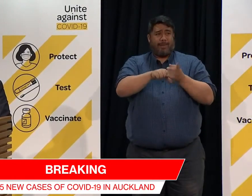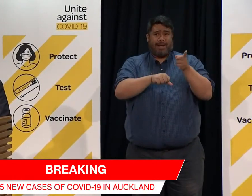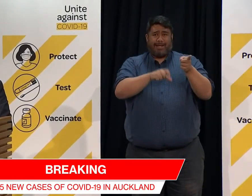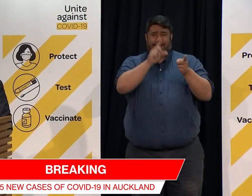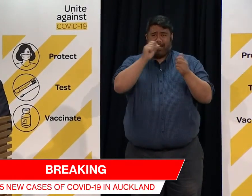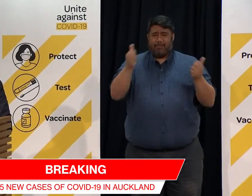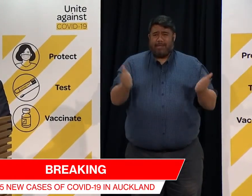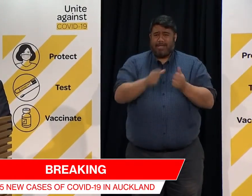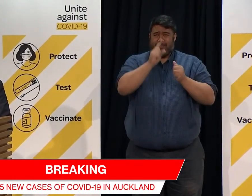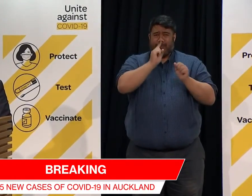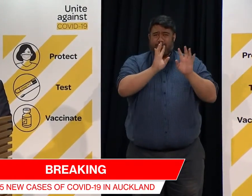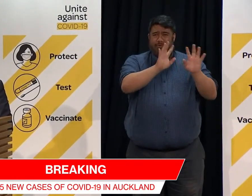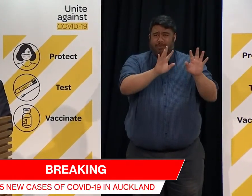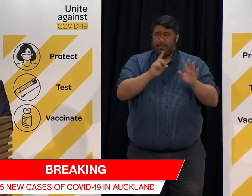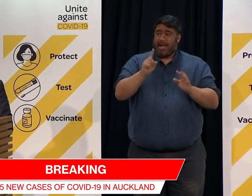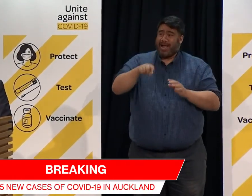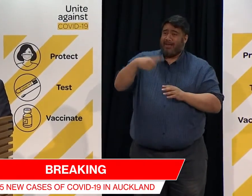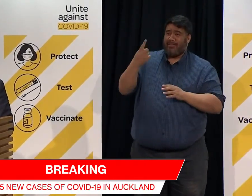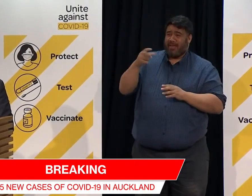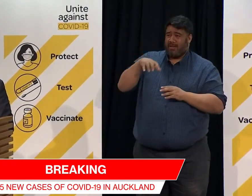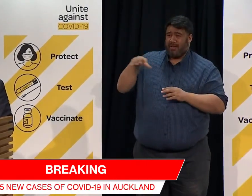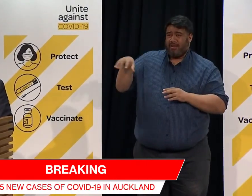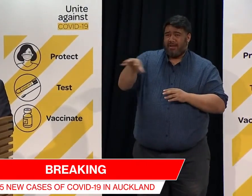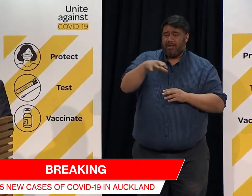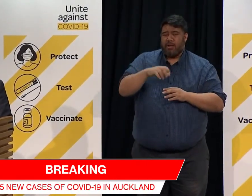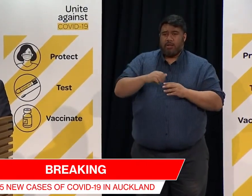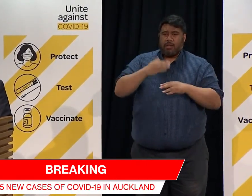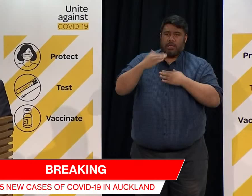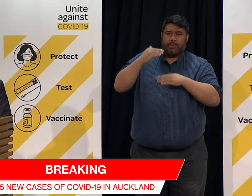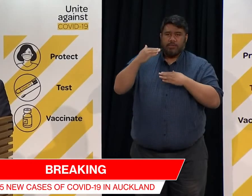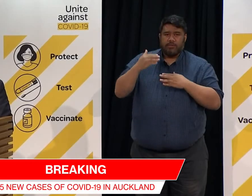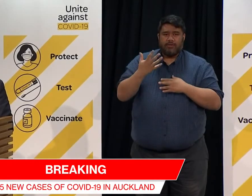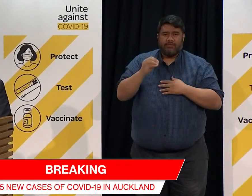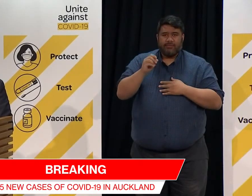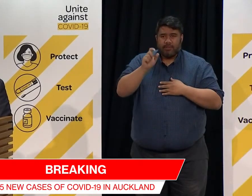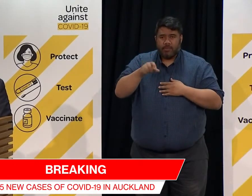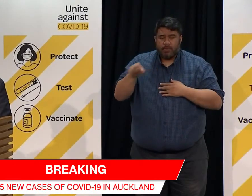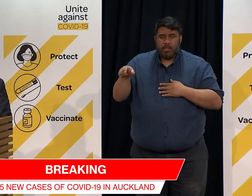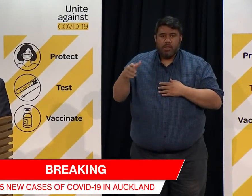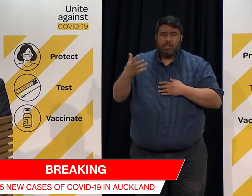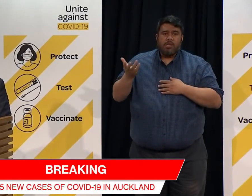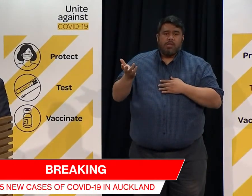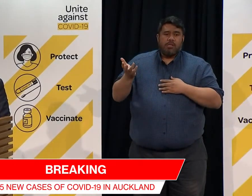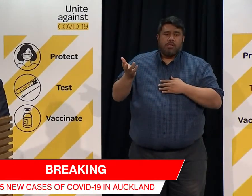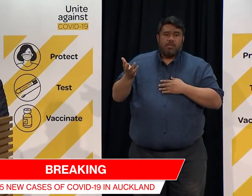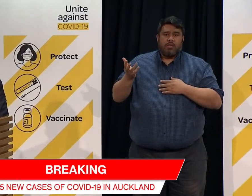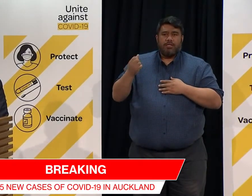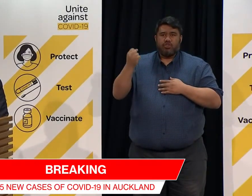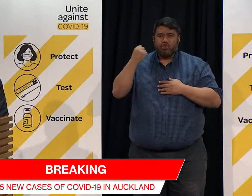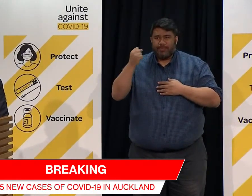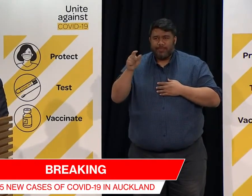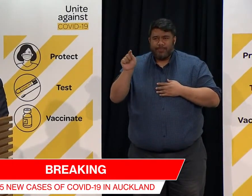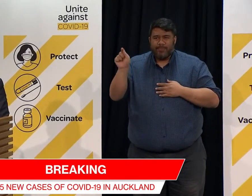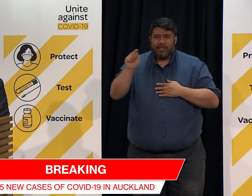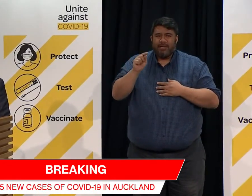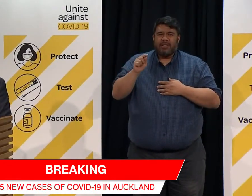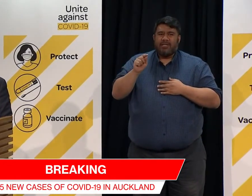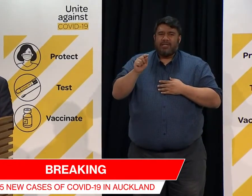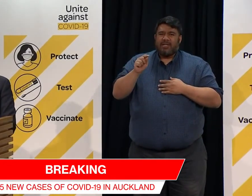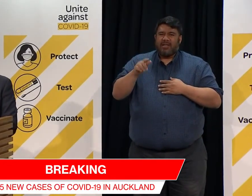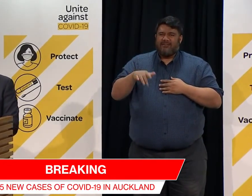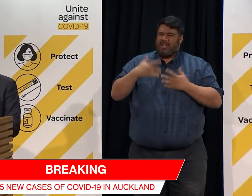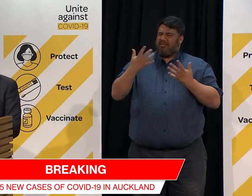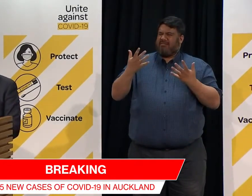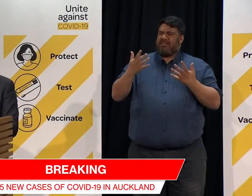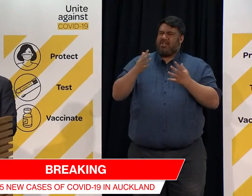Why are there different capacity rules for public venues and gyms than for hospitality businesses, and it doesn't really seem to account for the